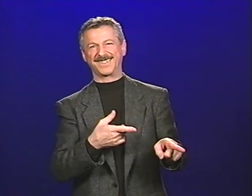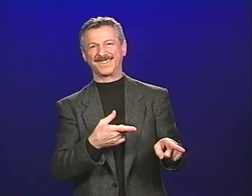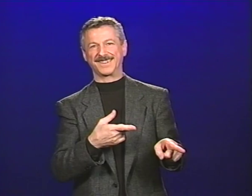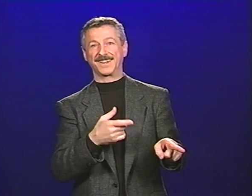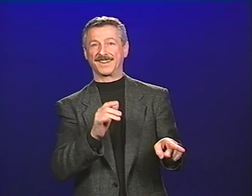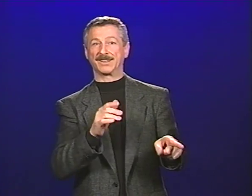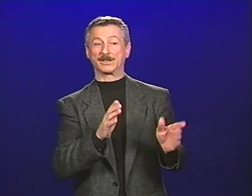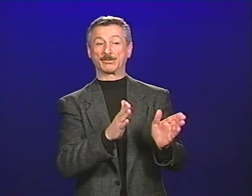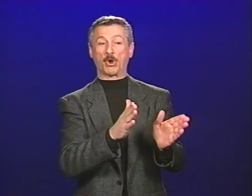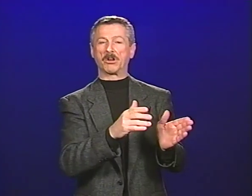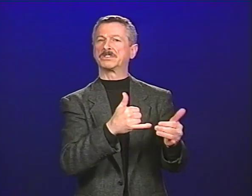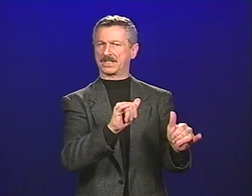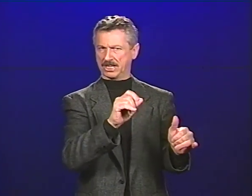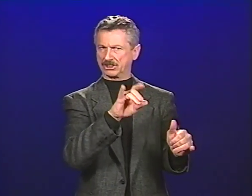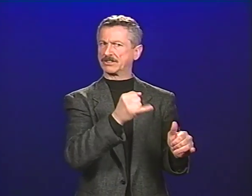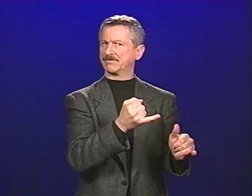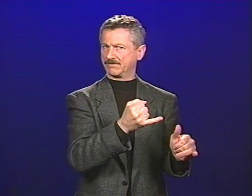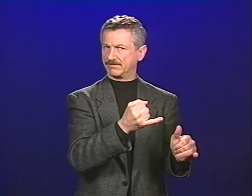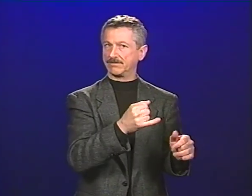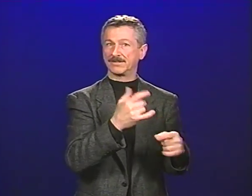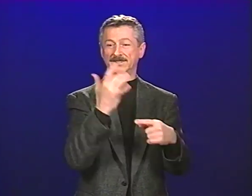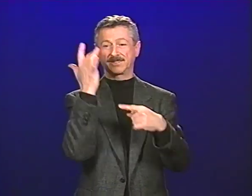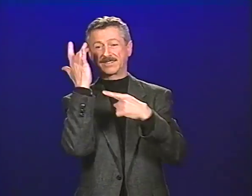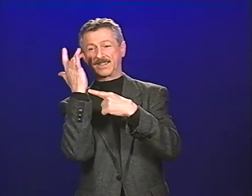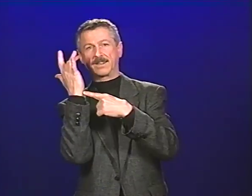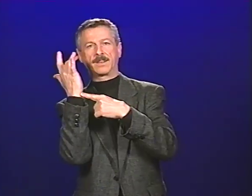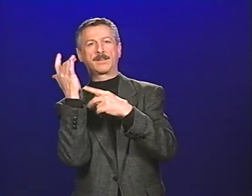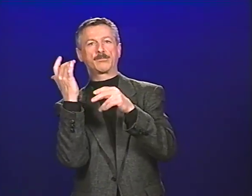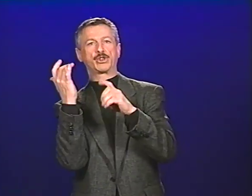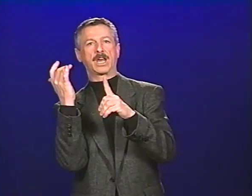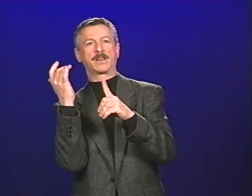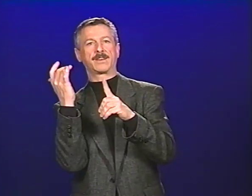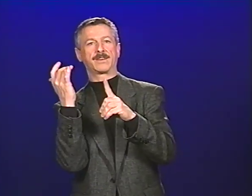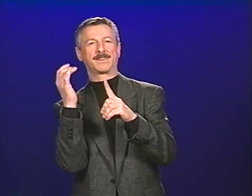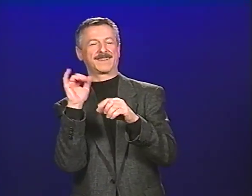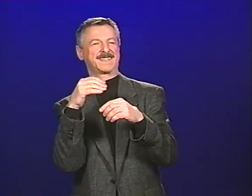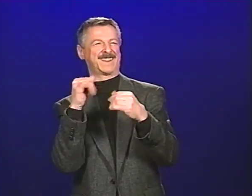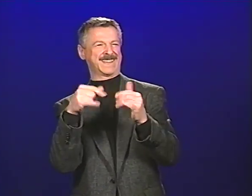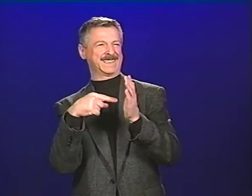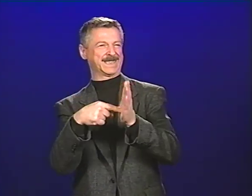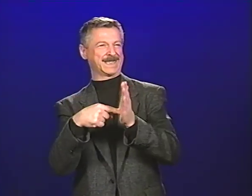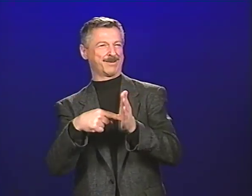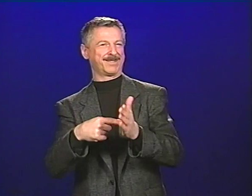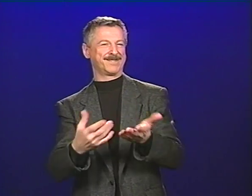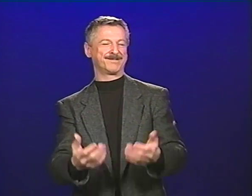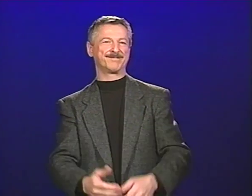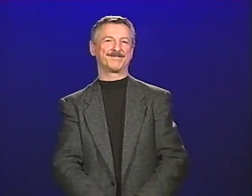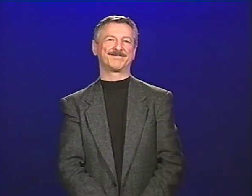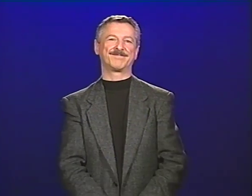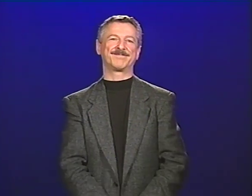In the sentence, the small dog is sick, small is an adjective, as is sick, but it functions as a predicate.